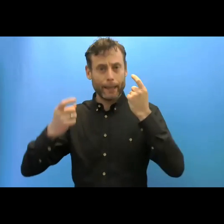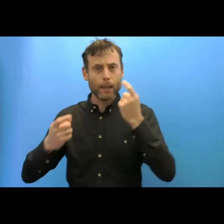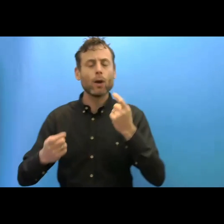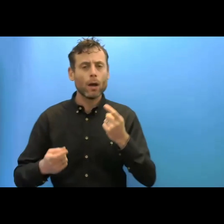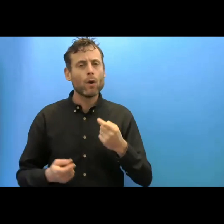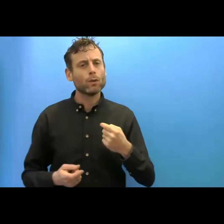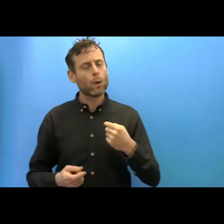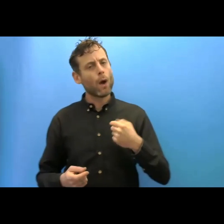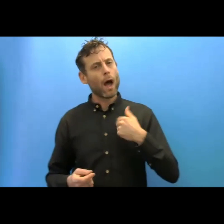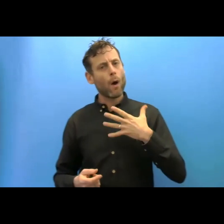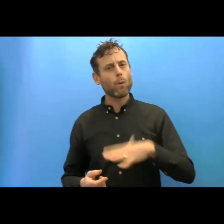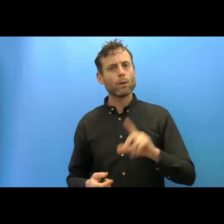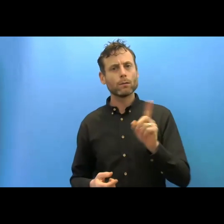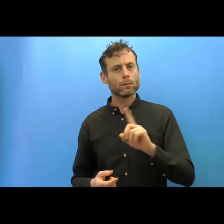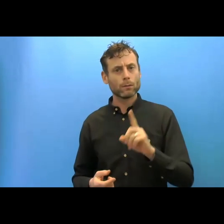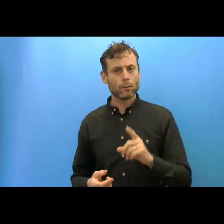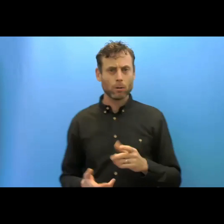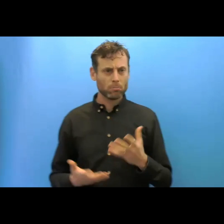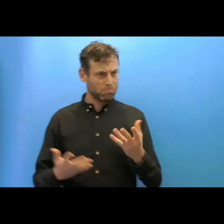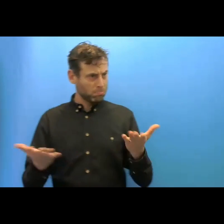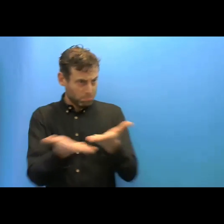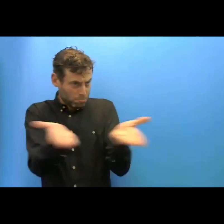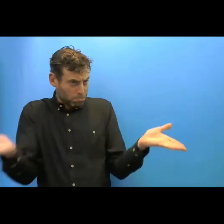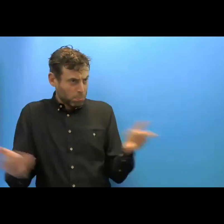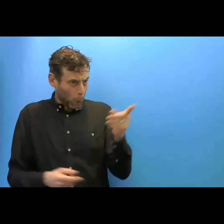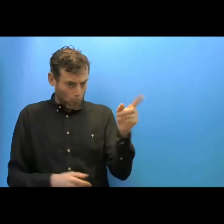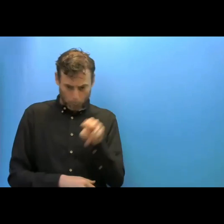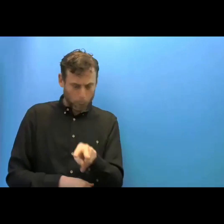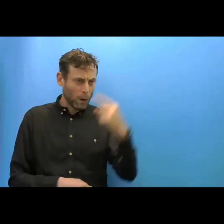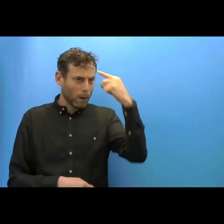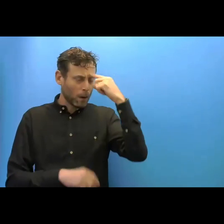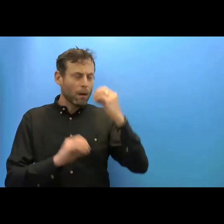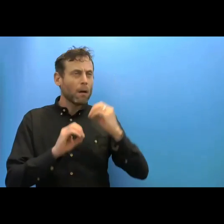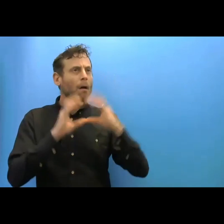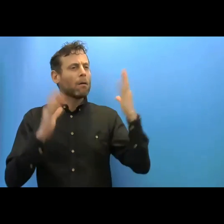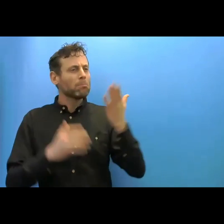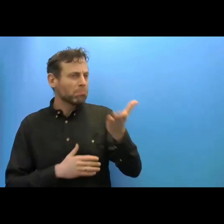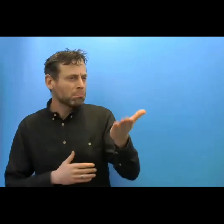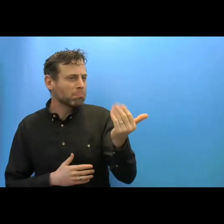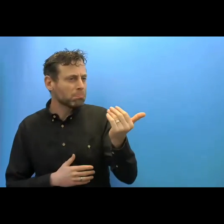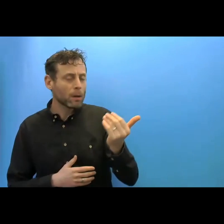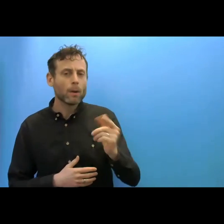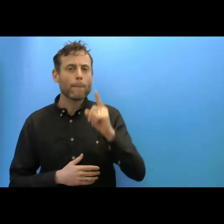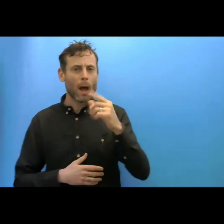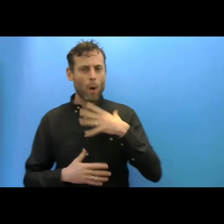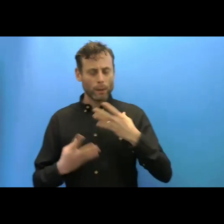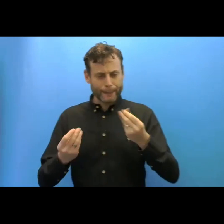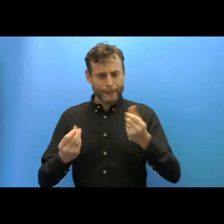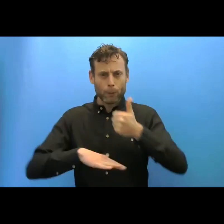to interpret something, but also a rigor in how you go about that.